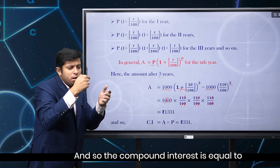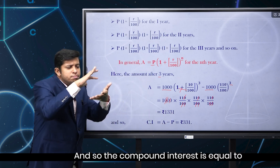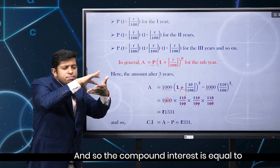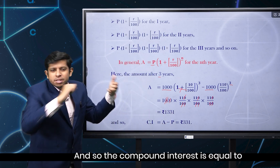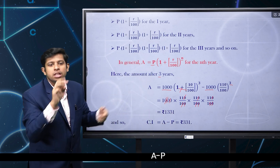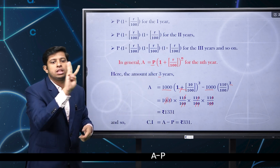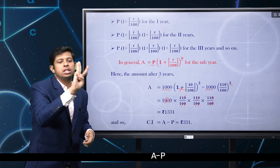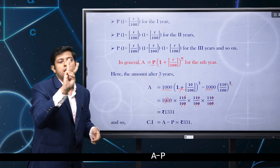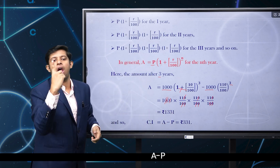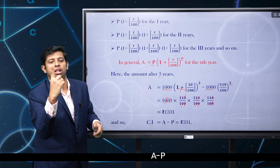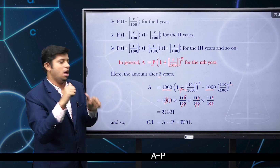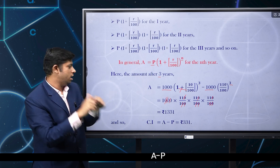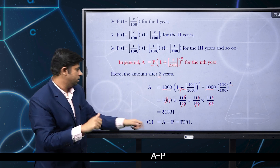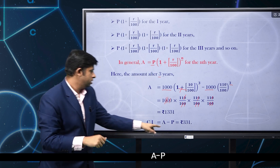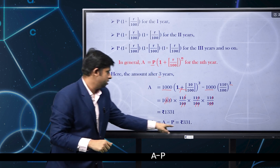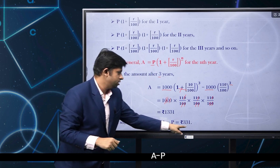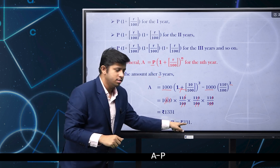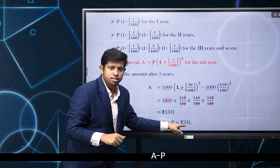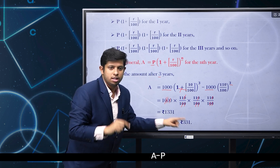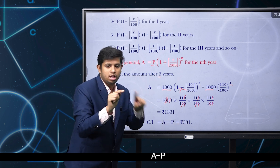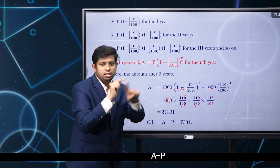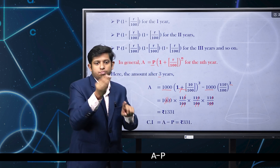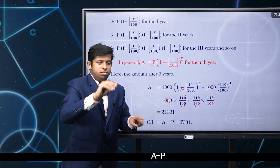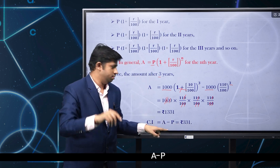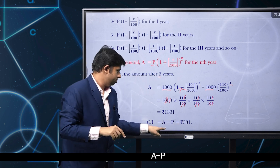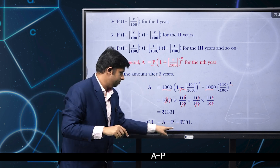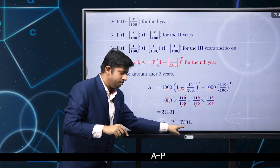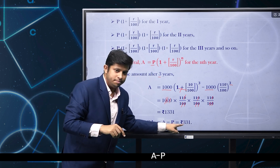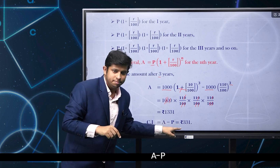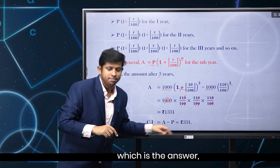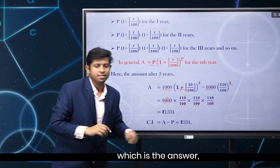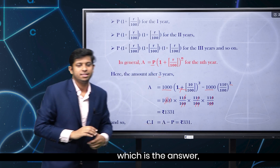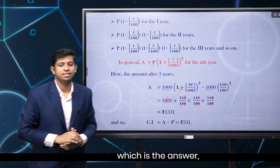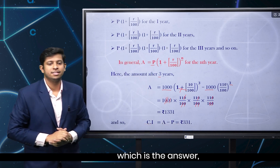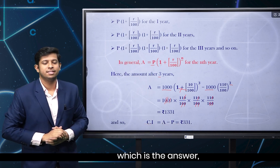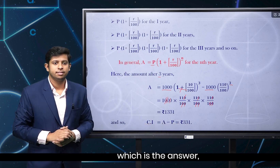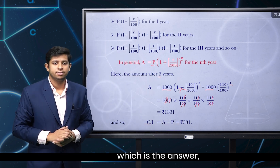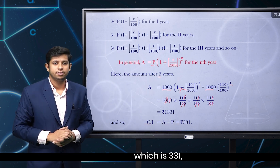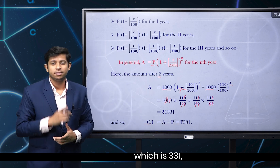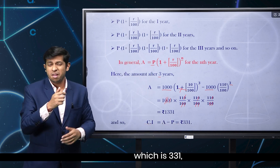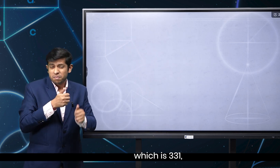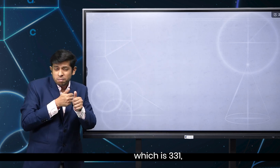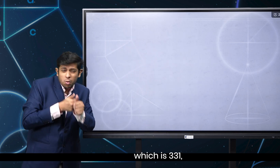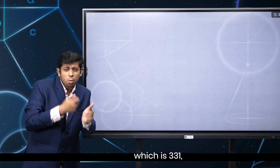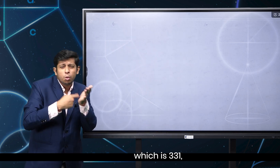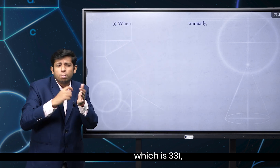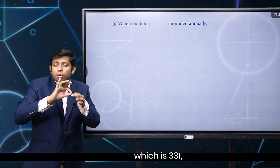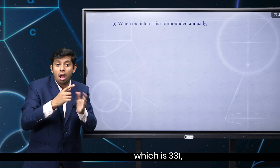which is the answer, rupees 331, which is the compound interest. The following formula will